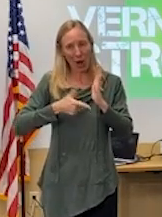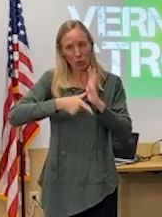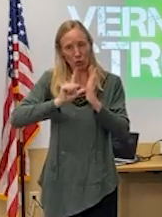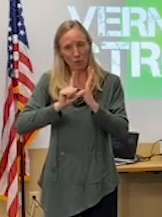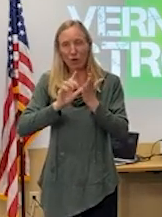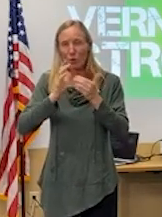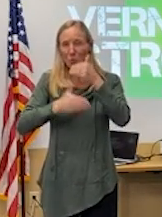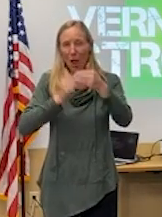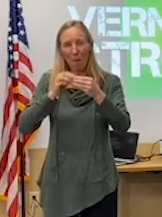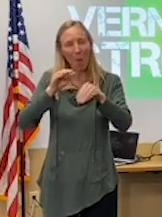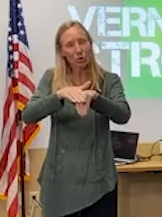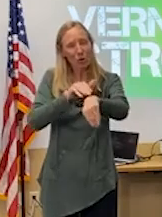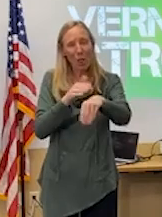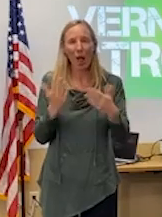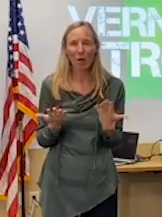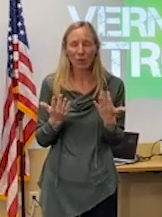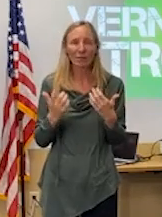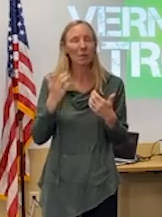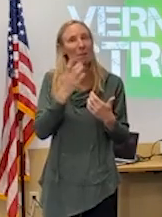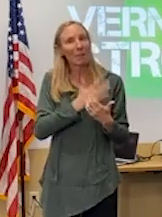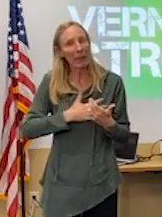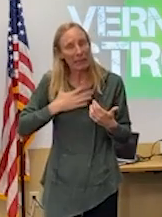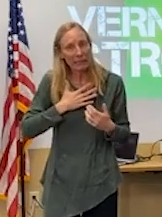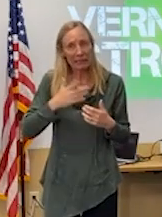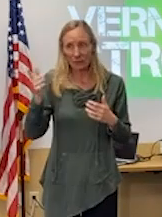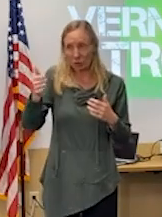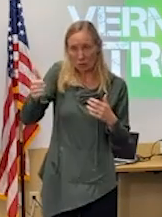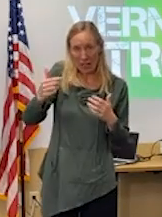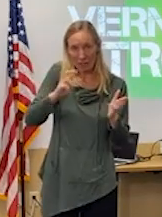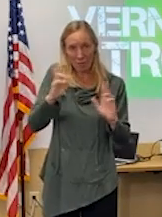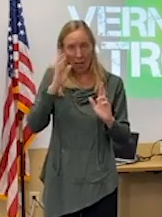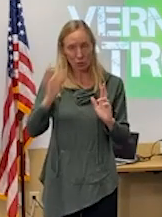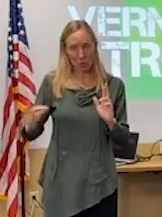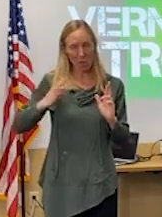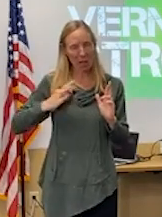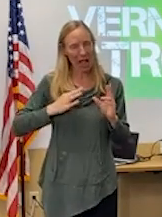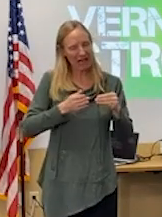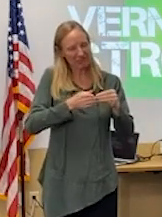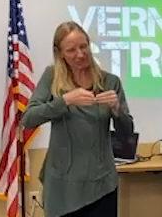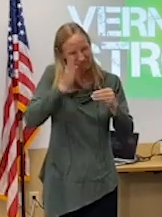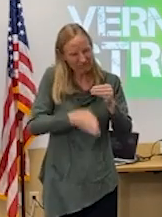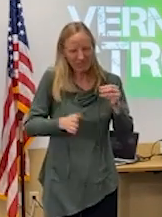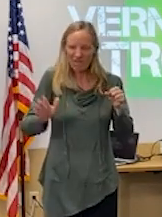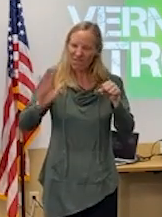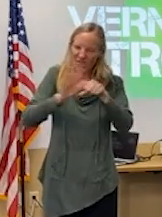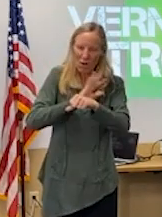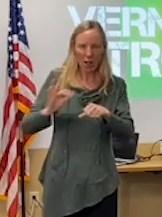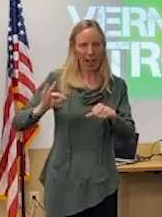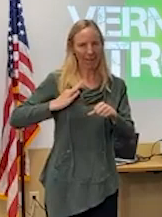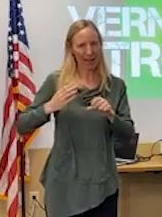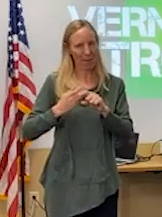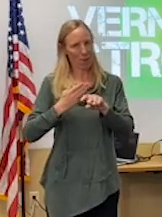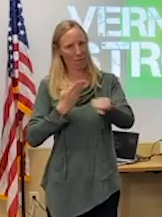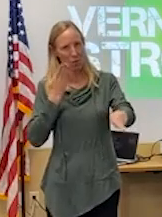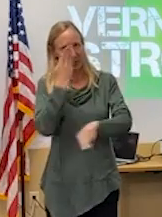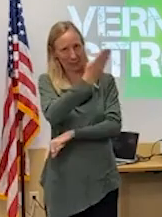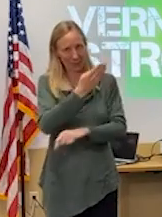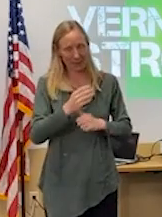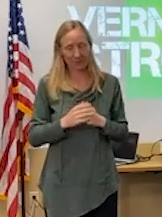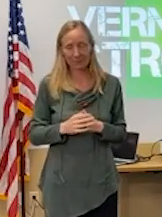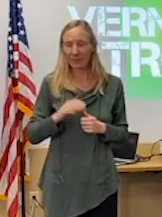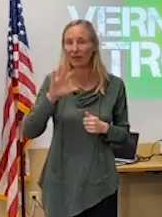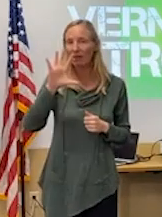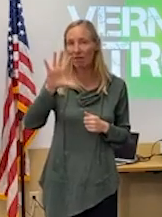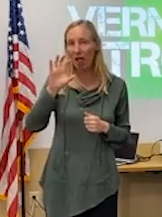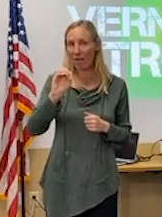encouraging all applicants to please ensure their application is as complete as possible. As of the